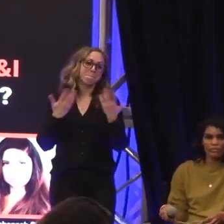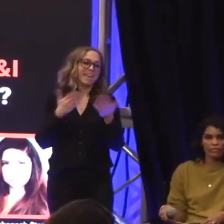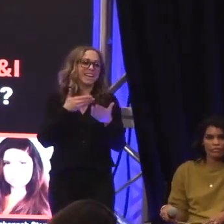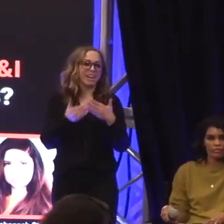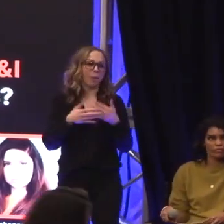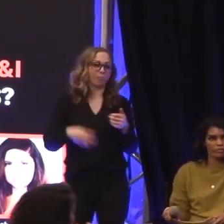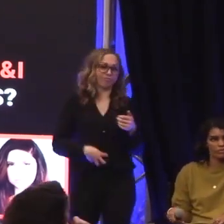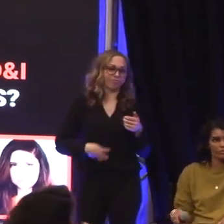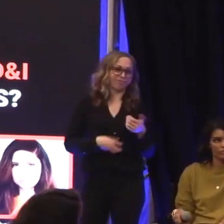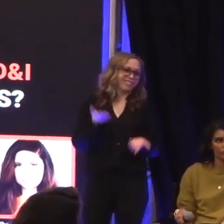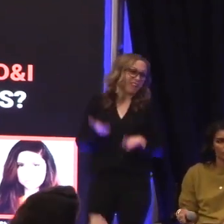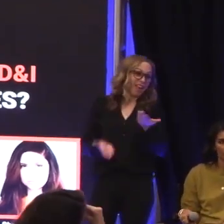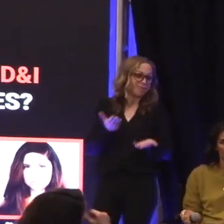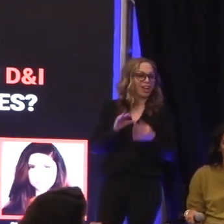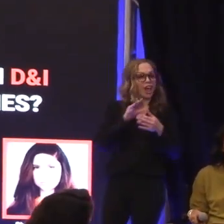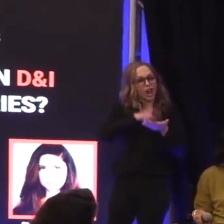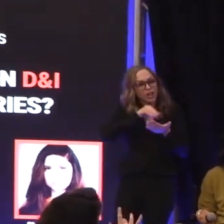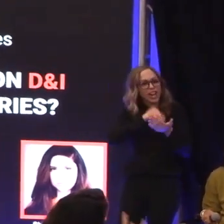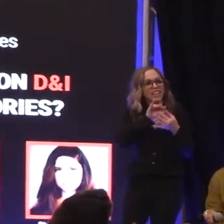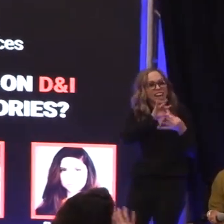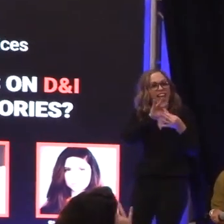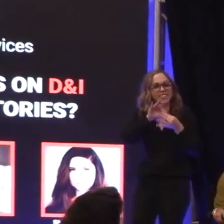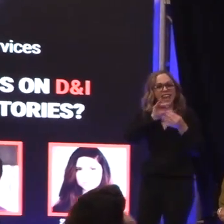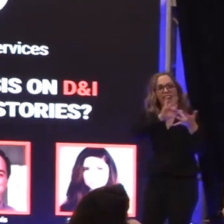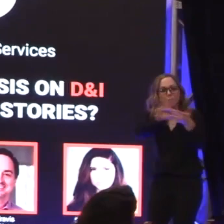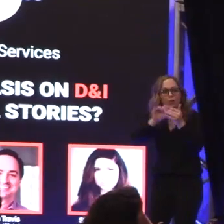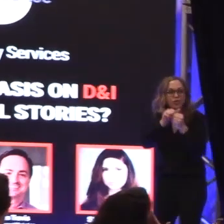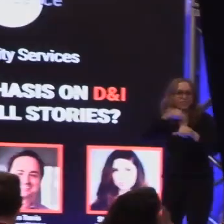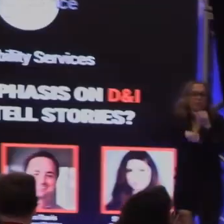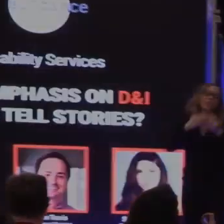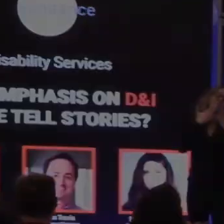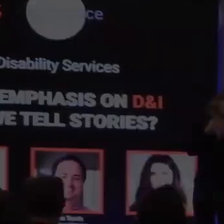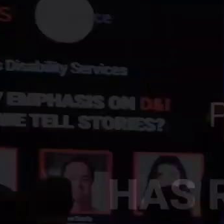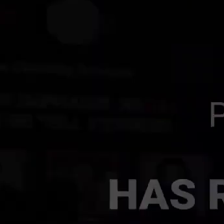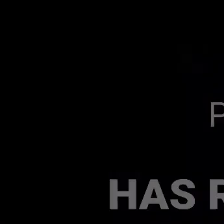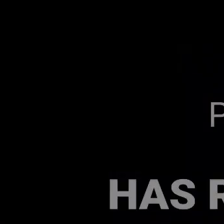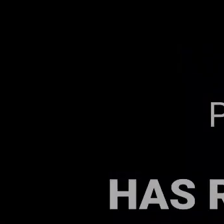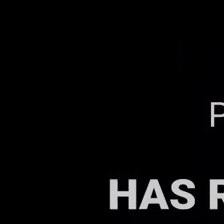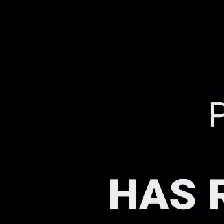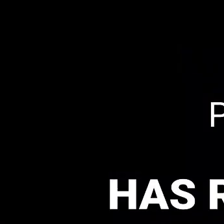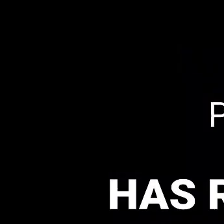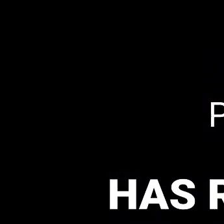let's keep learning, connecting, and networking together. Thank you so much, everybody.